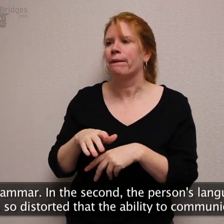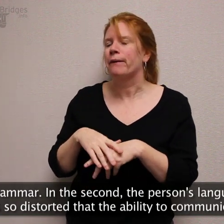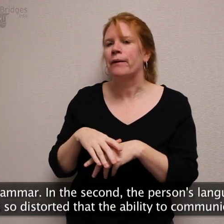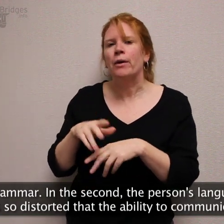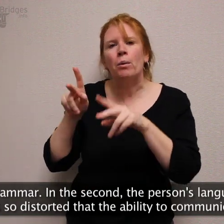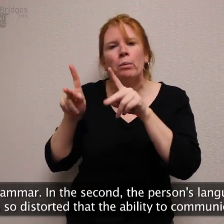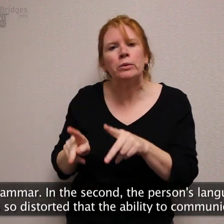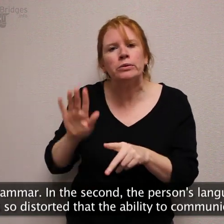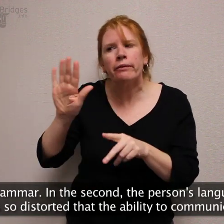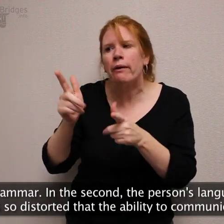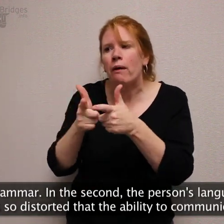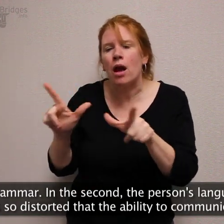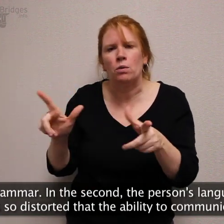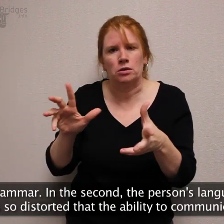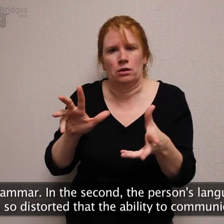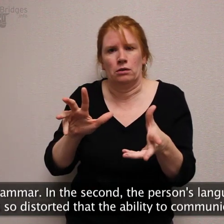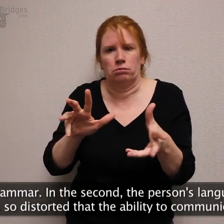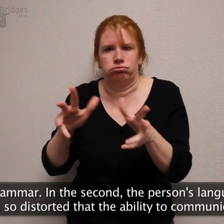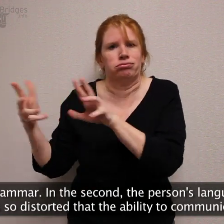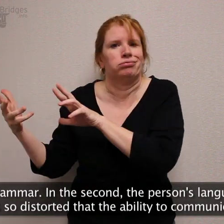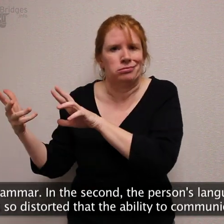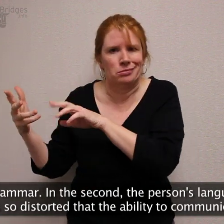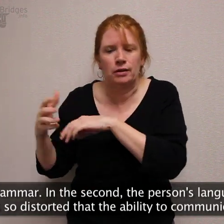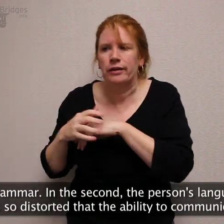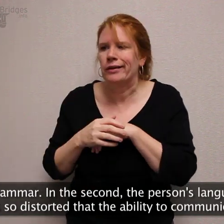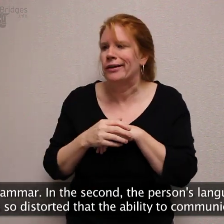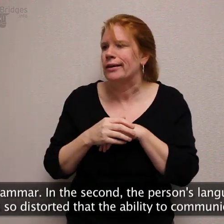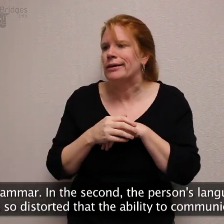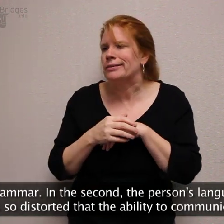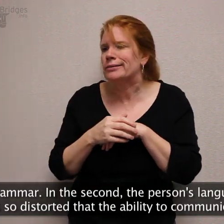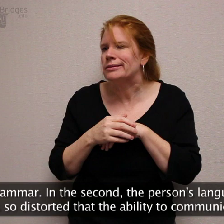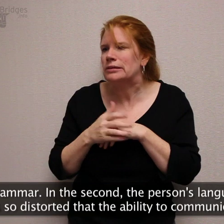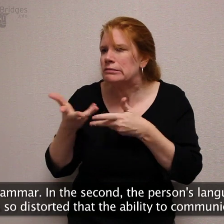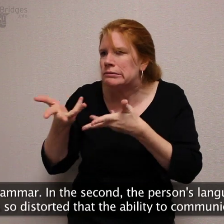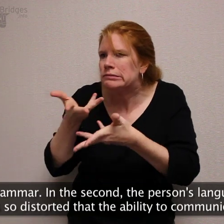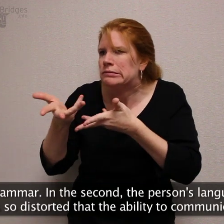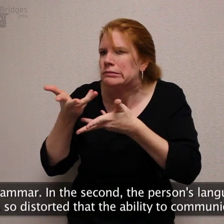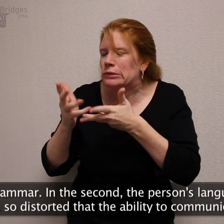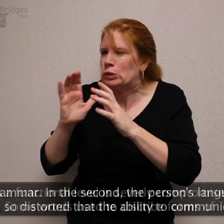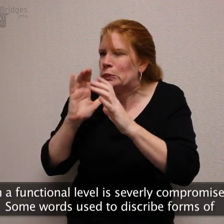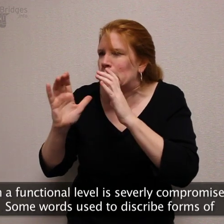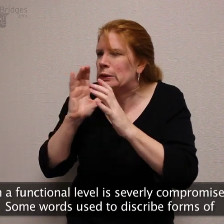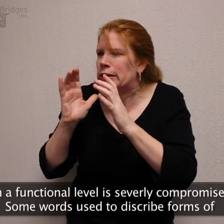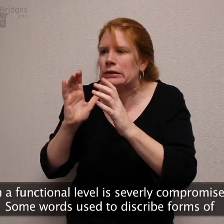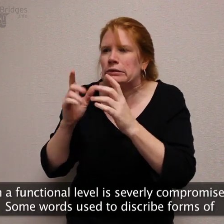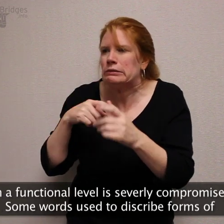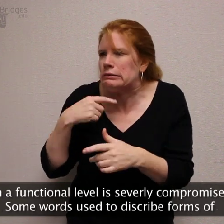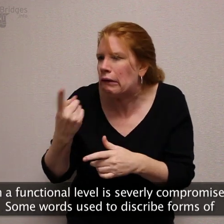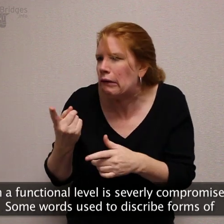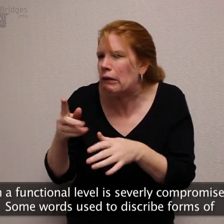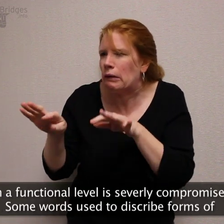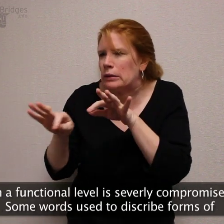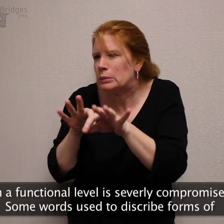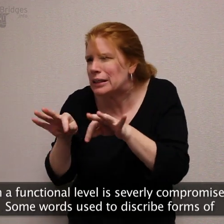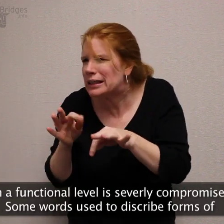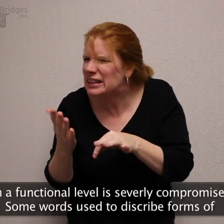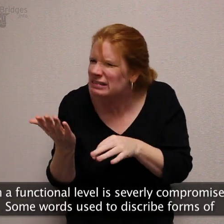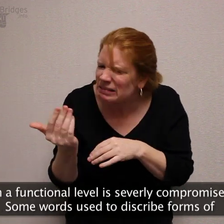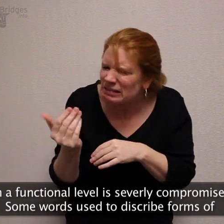In the second, the person's language is so distorted that the ability to communicate on a functional level is severely